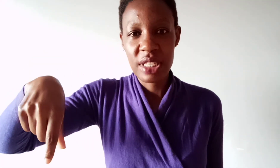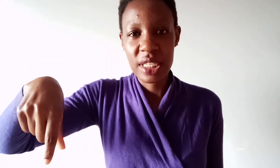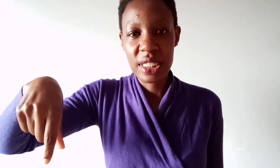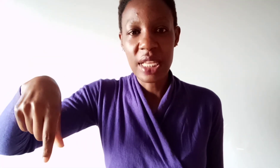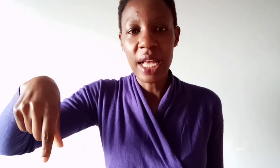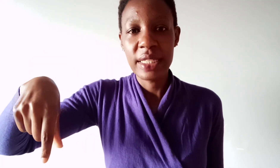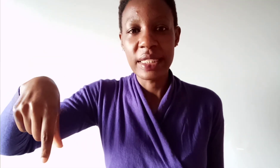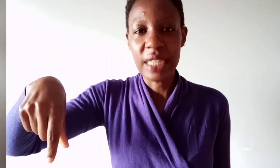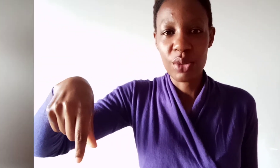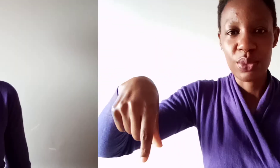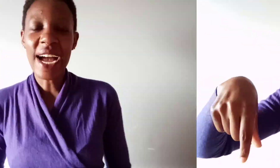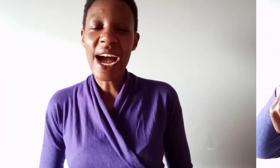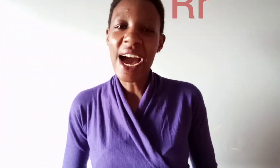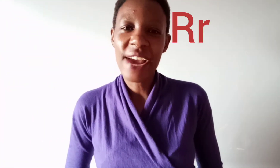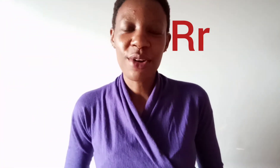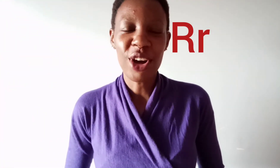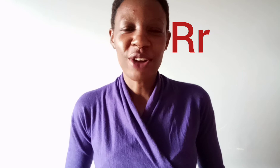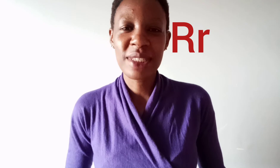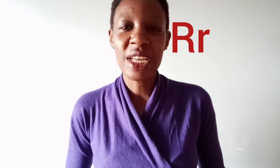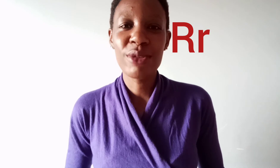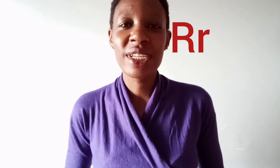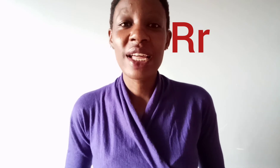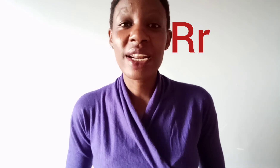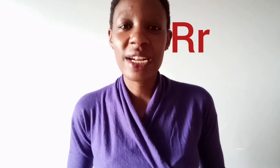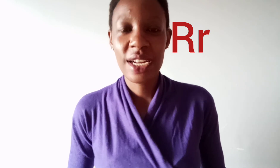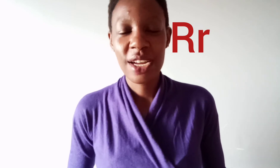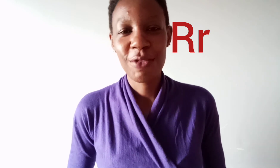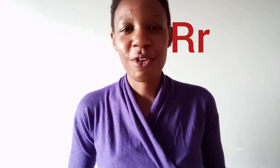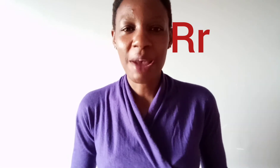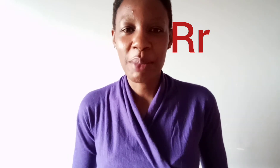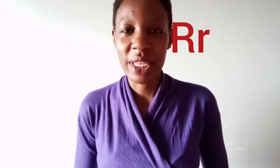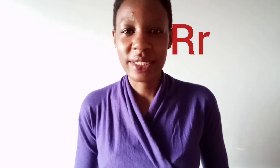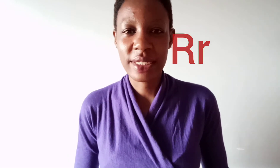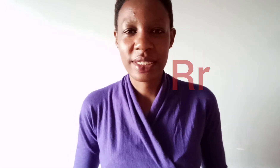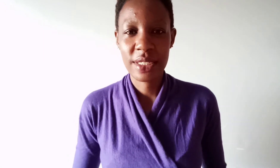faces down. Letter R or sound R for rabbit.